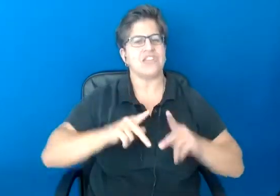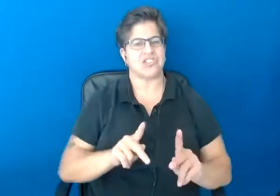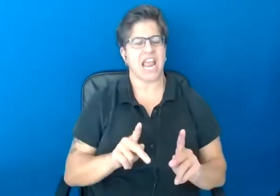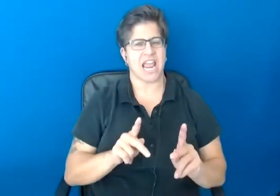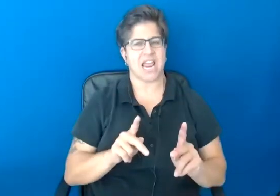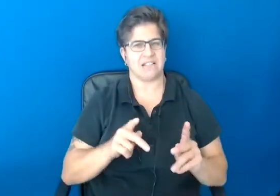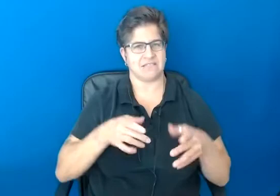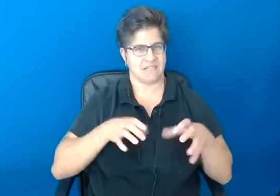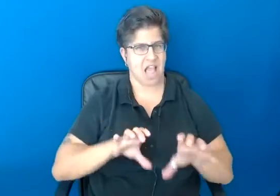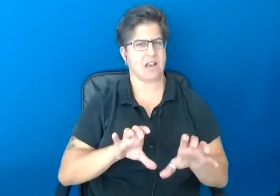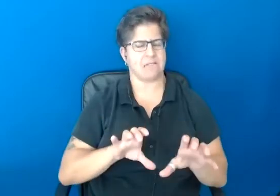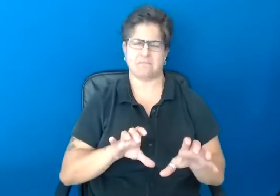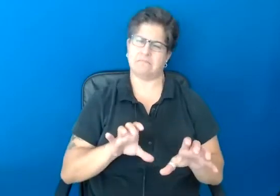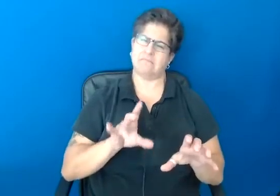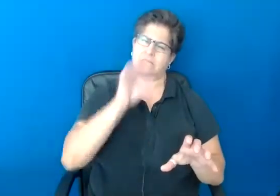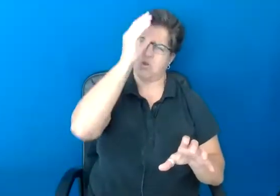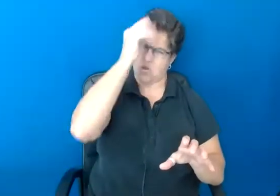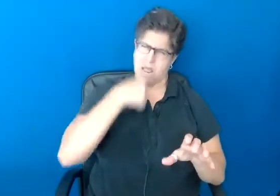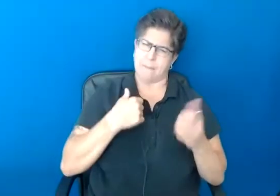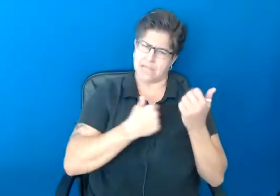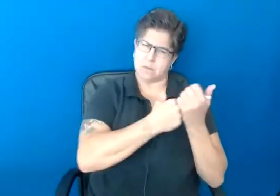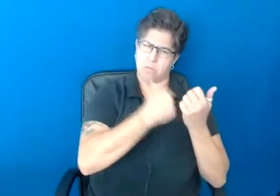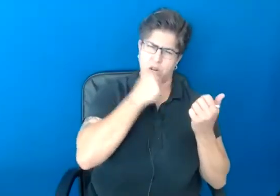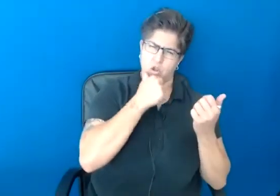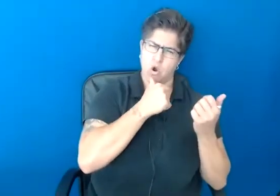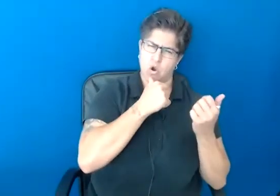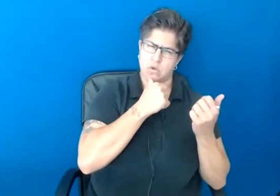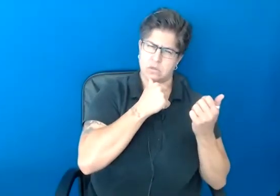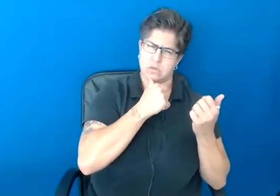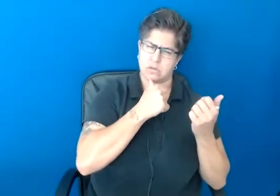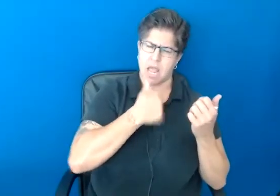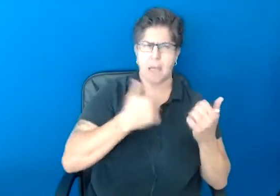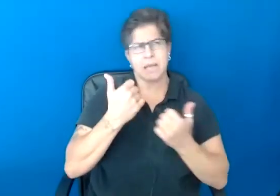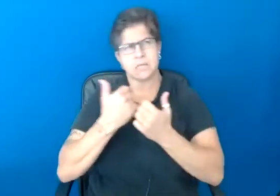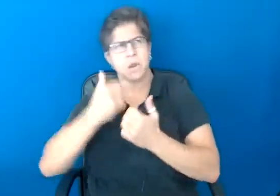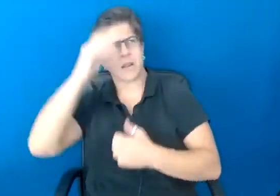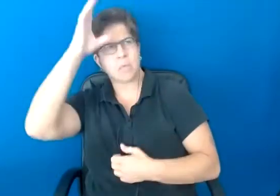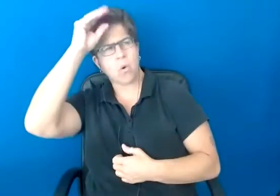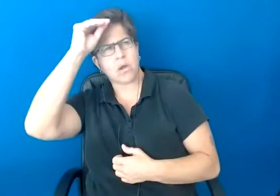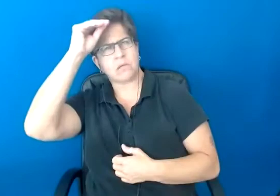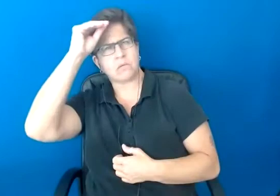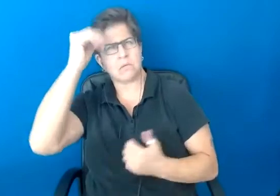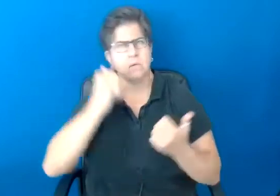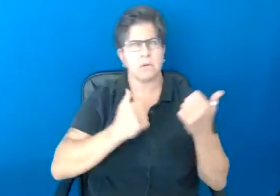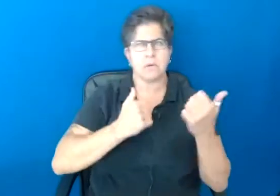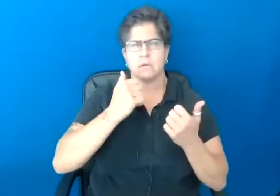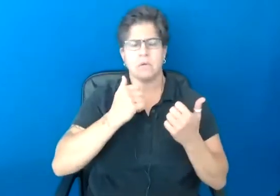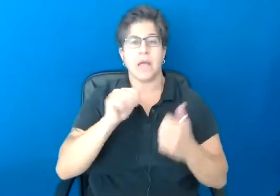me to be able to do that, to examine my attitudes, to examine my actions.